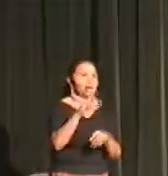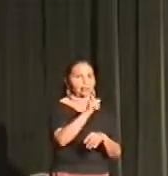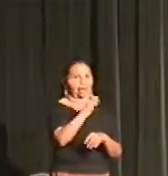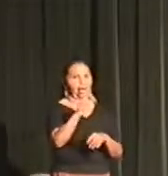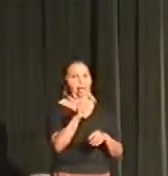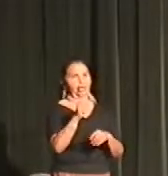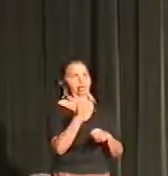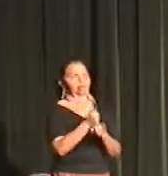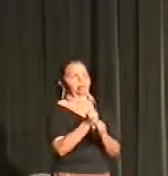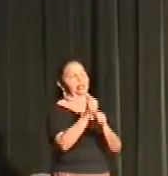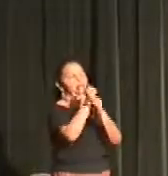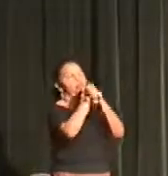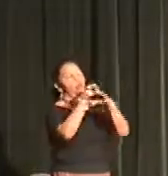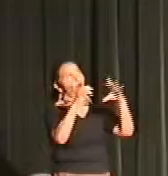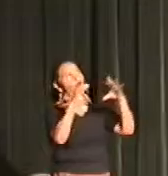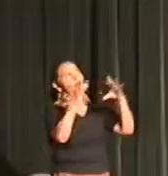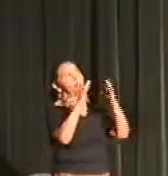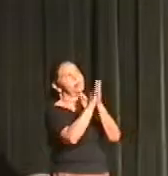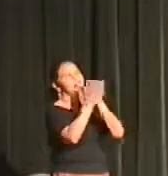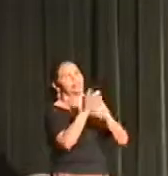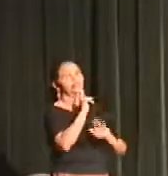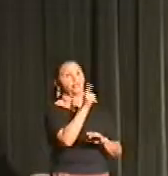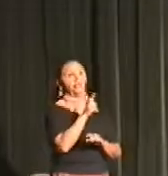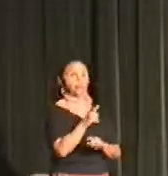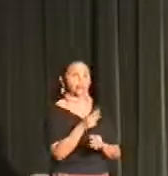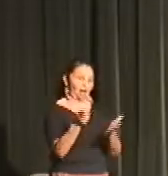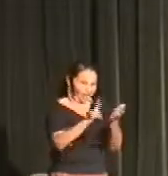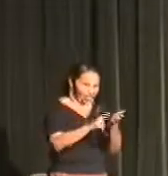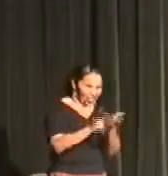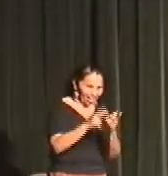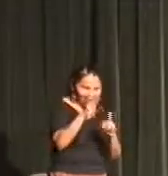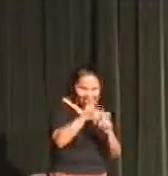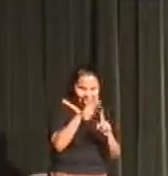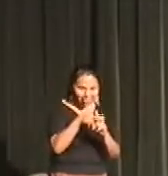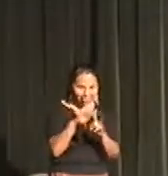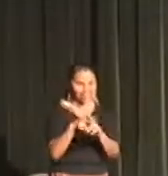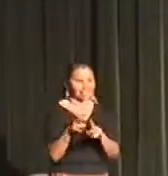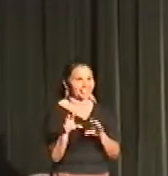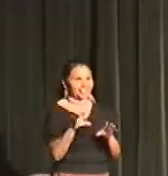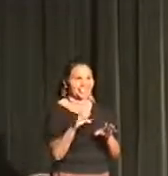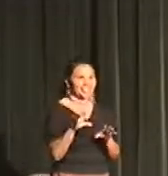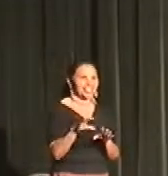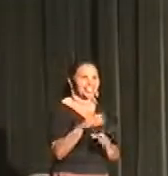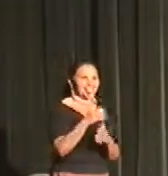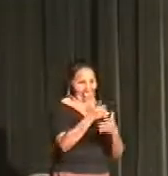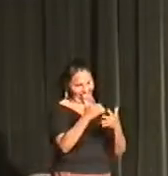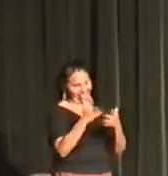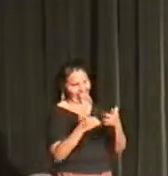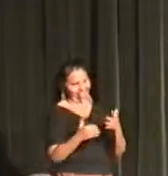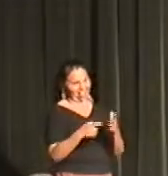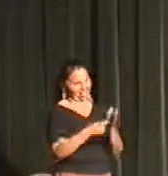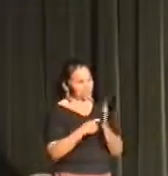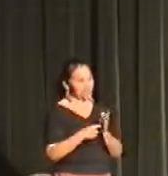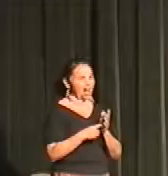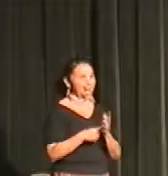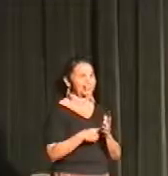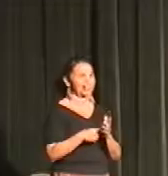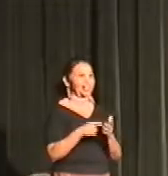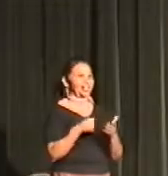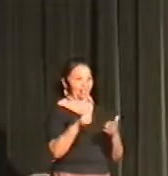true. And I went ahead and I filled out these applications and I tried to do this basic footwork, and I got a telegram when I